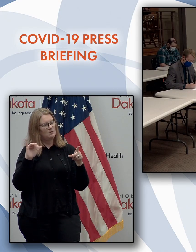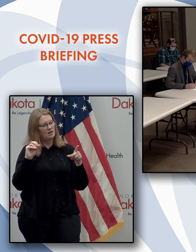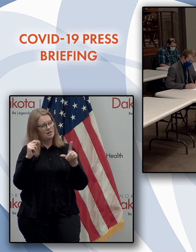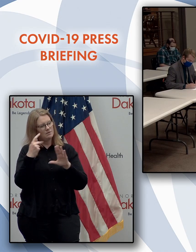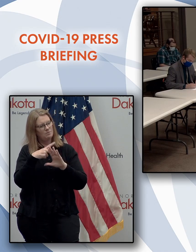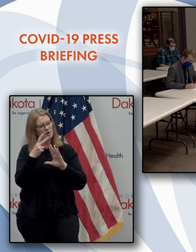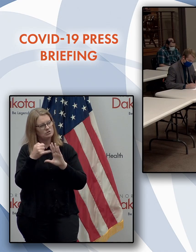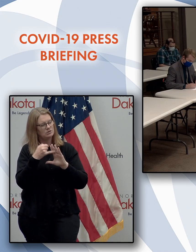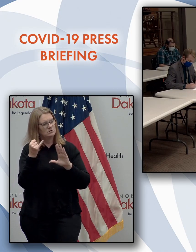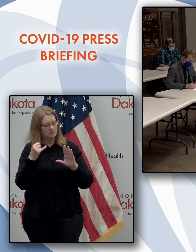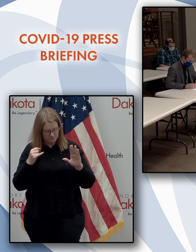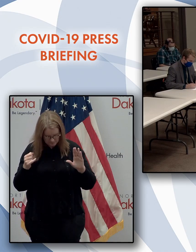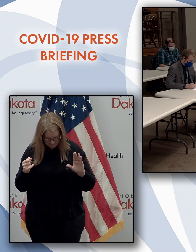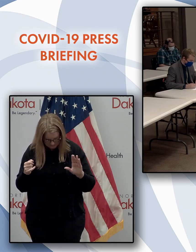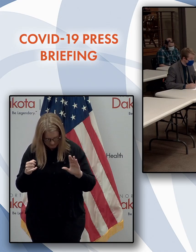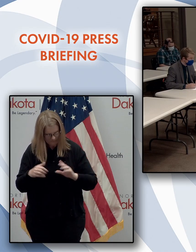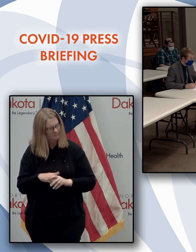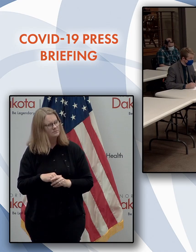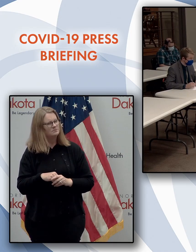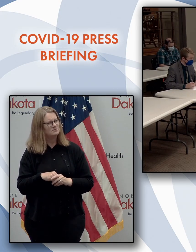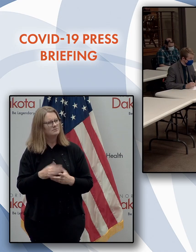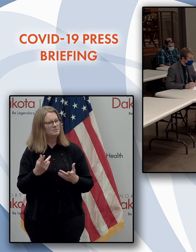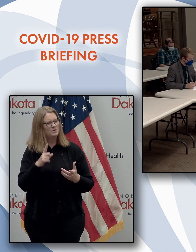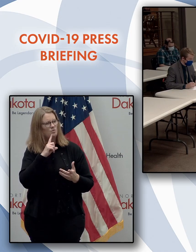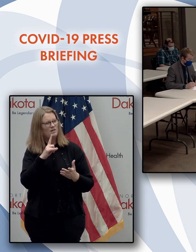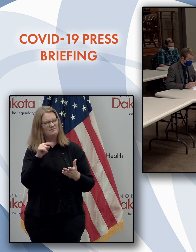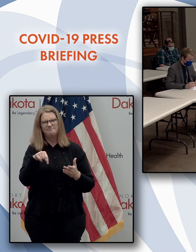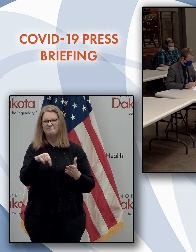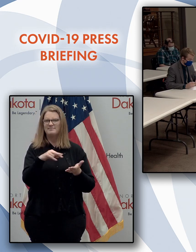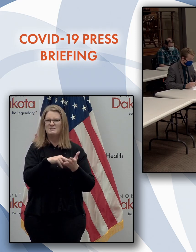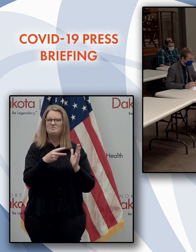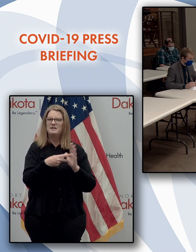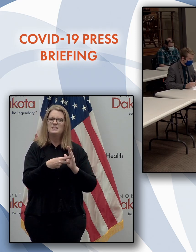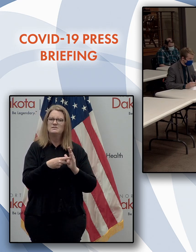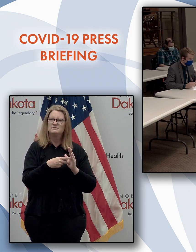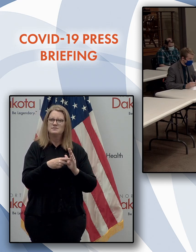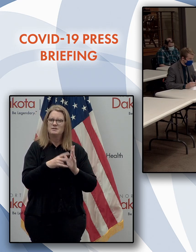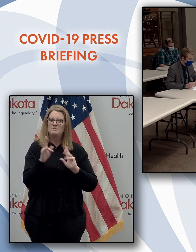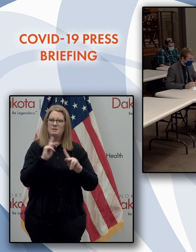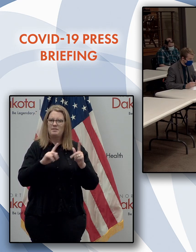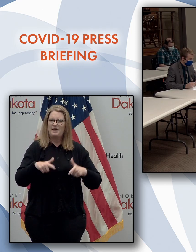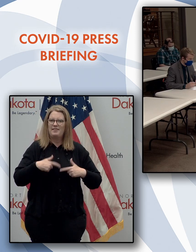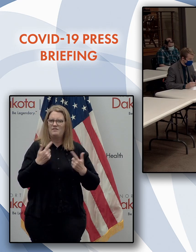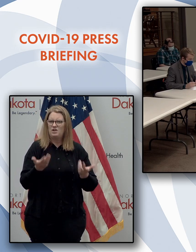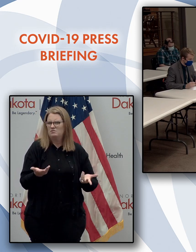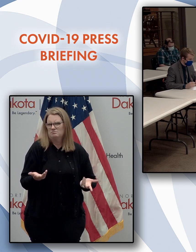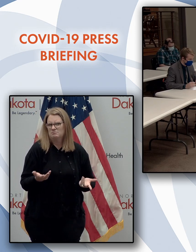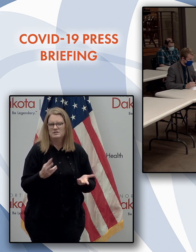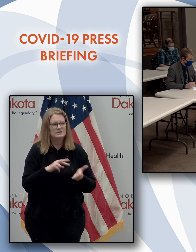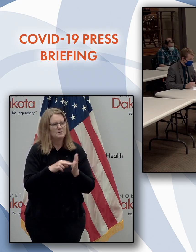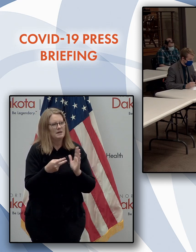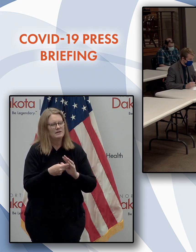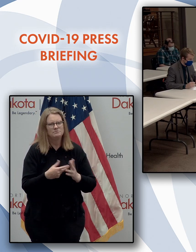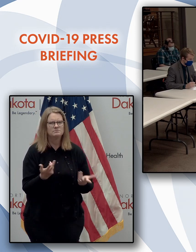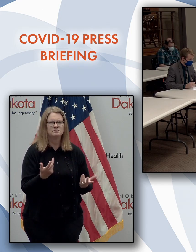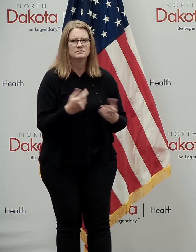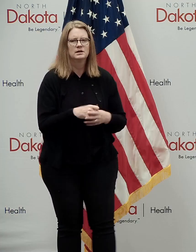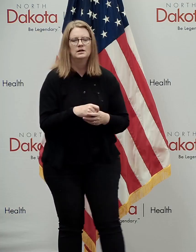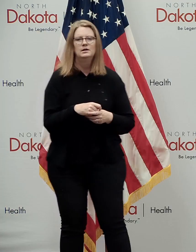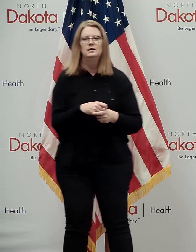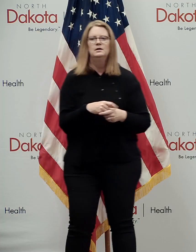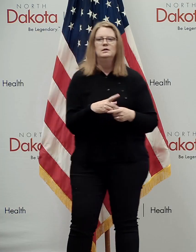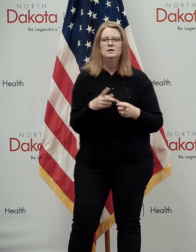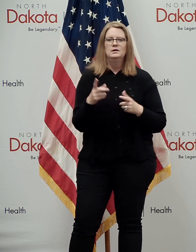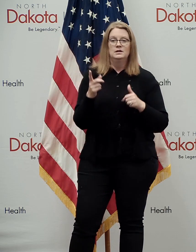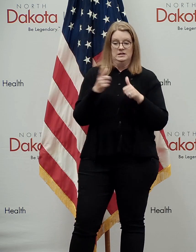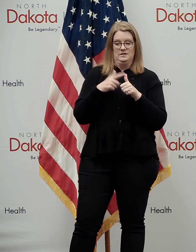Project, I guess, what does that functionally mean for North Dakotans? I'm a little unclear on that at this point, I guess. Well, since the